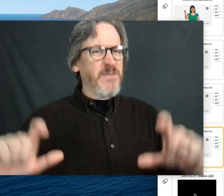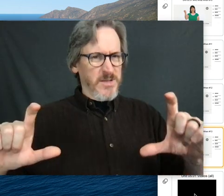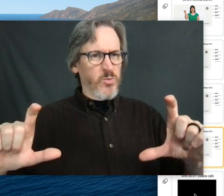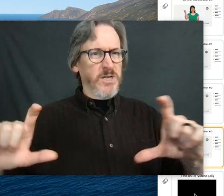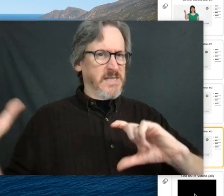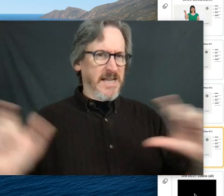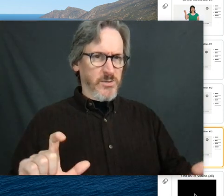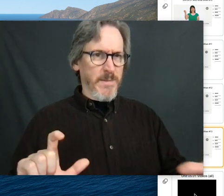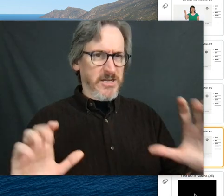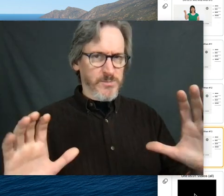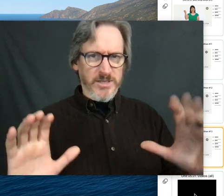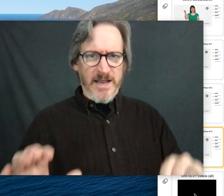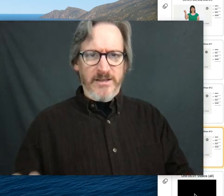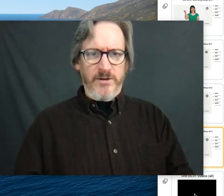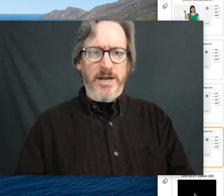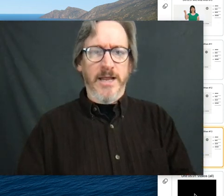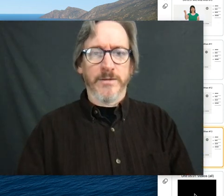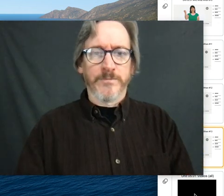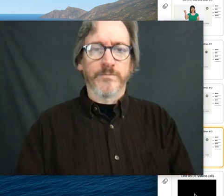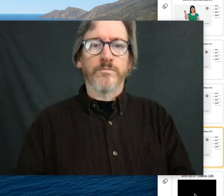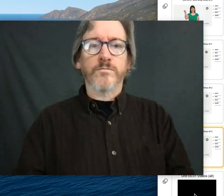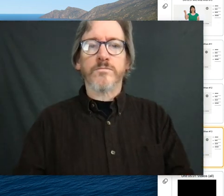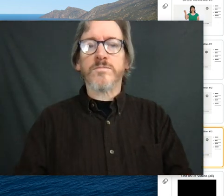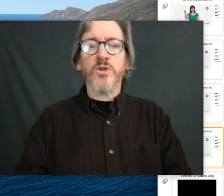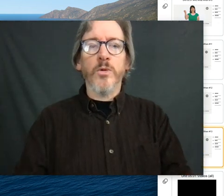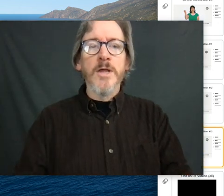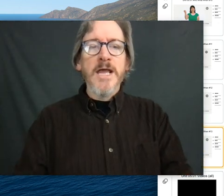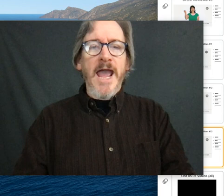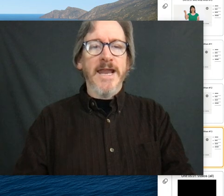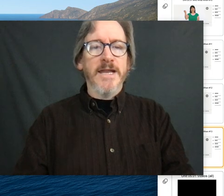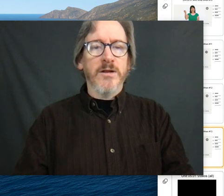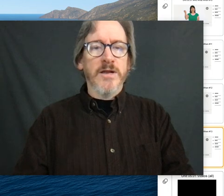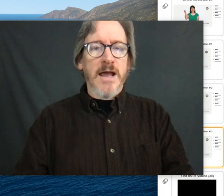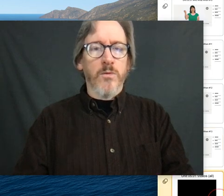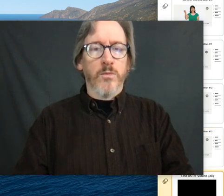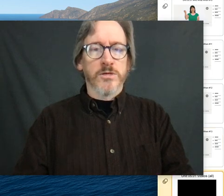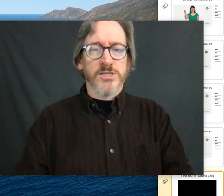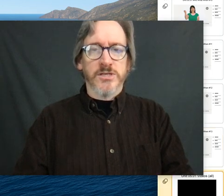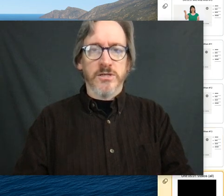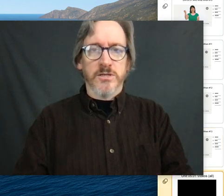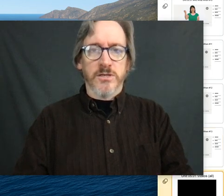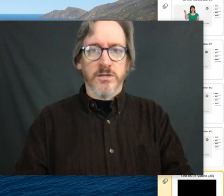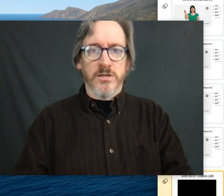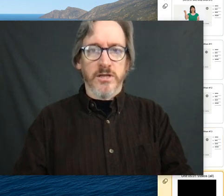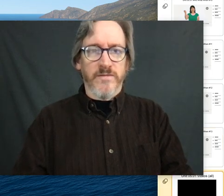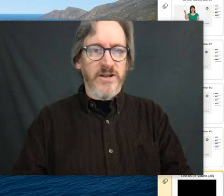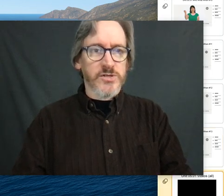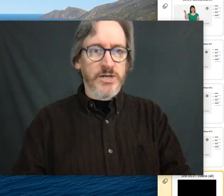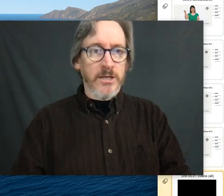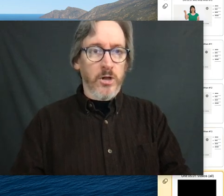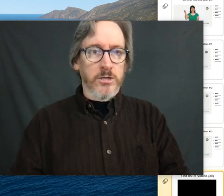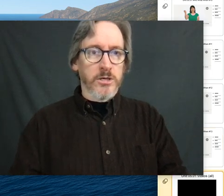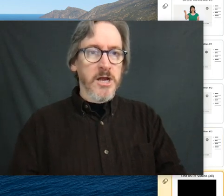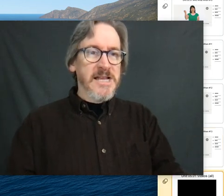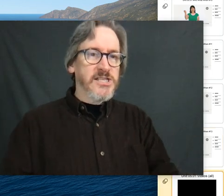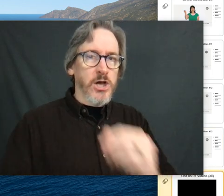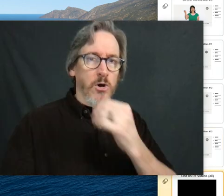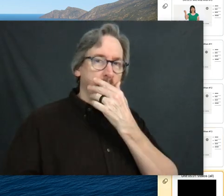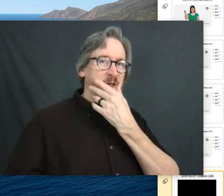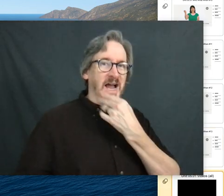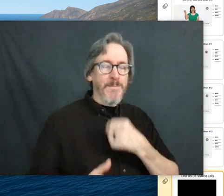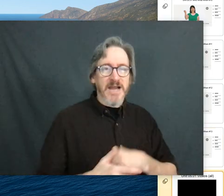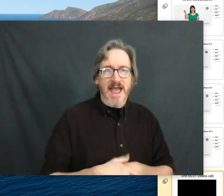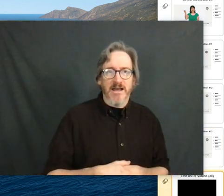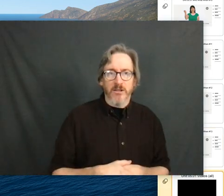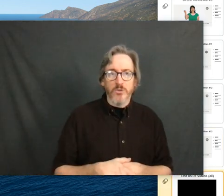think I have them as one slide, so I may just put that at the very end. Cool. And now the videos are getting longer,